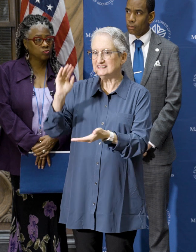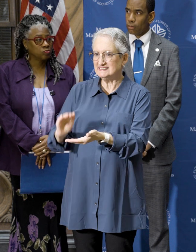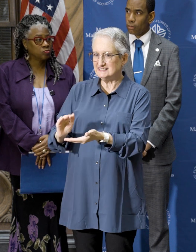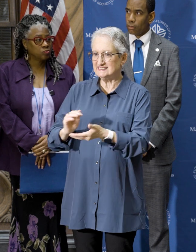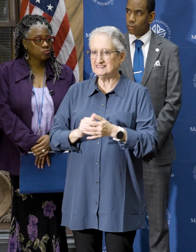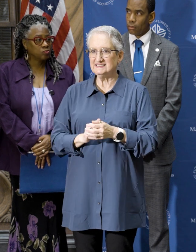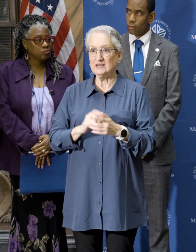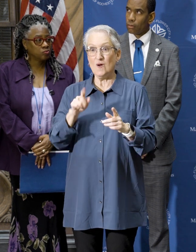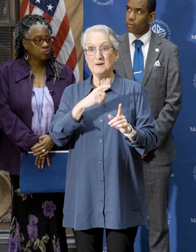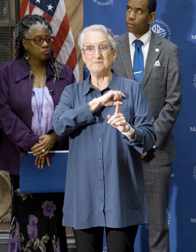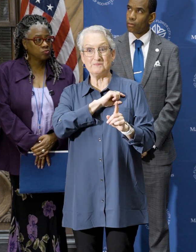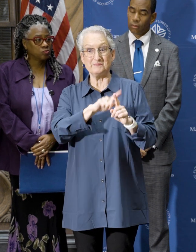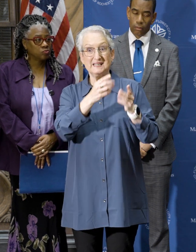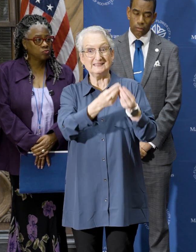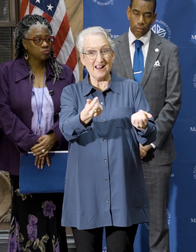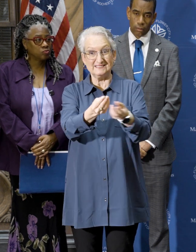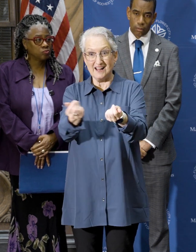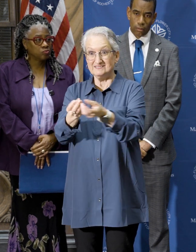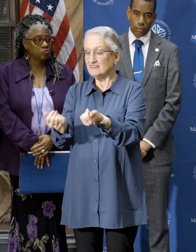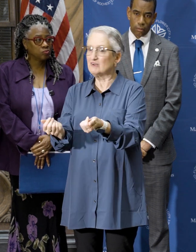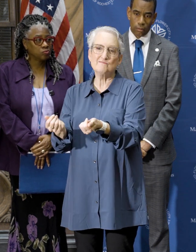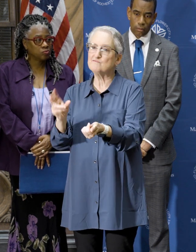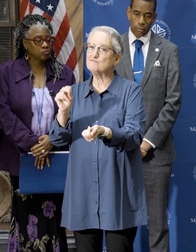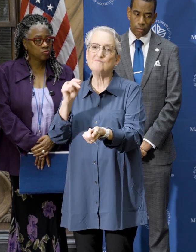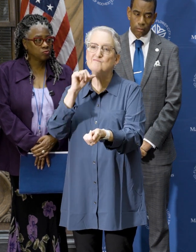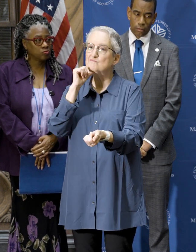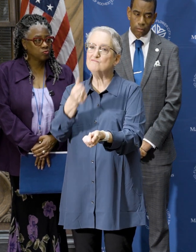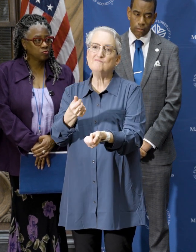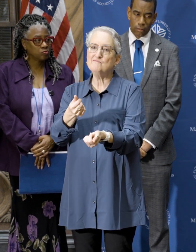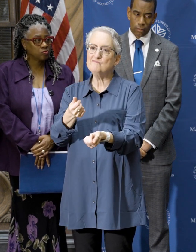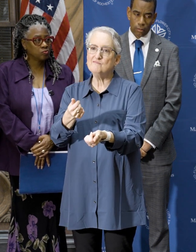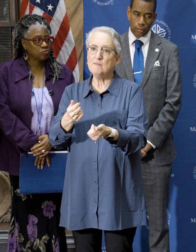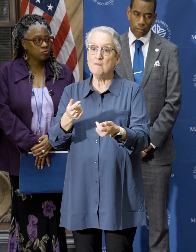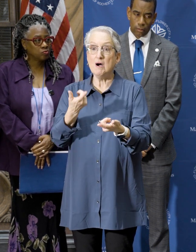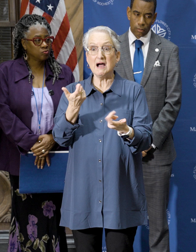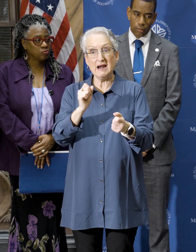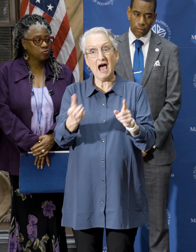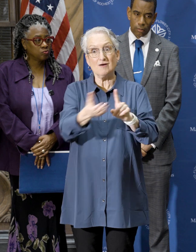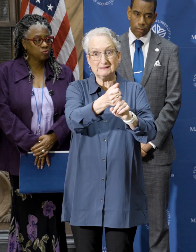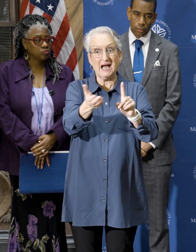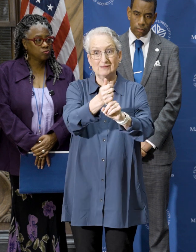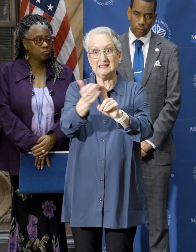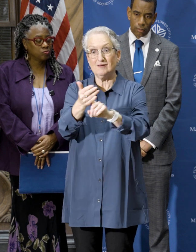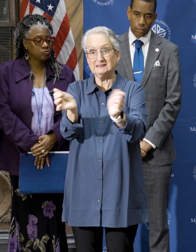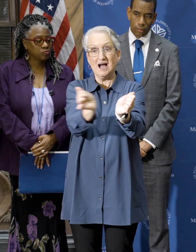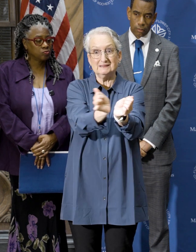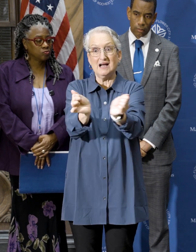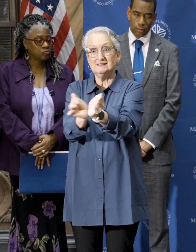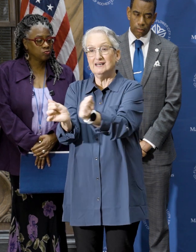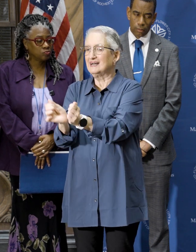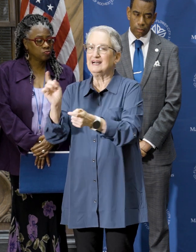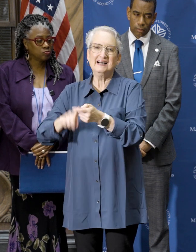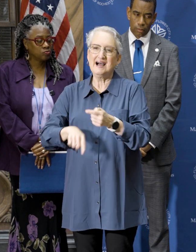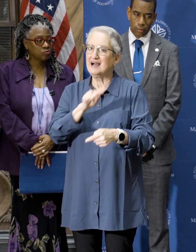as I've said many times, nor are we going to arrest our way out of the problems that our city faces. We need the trust